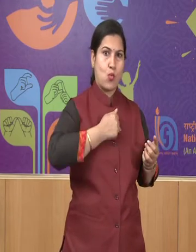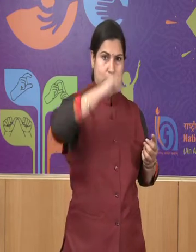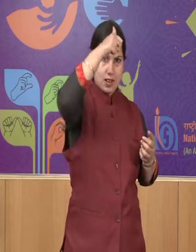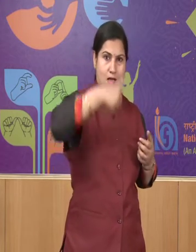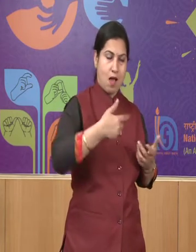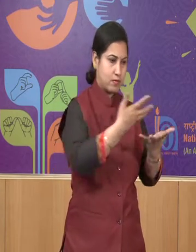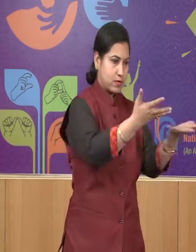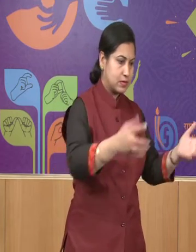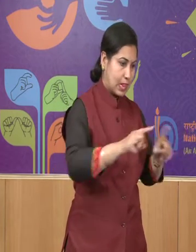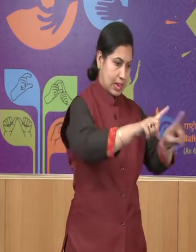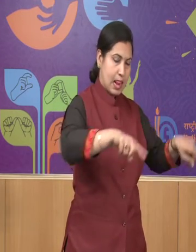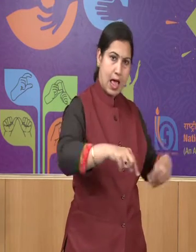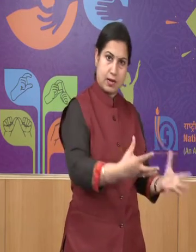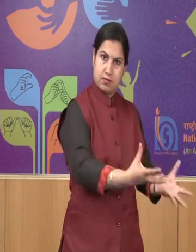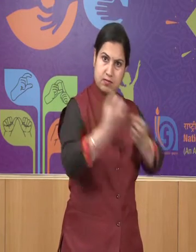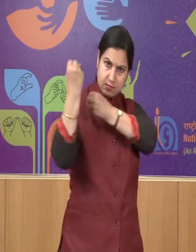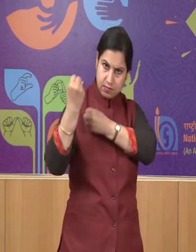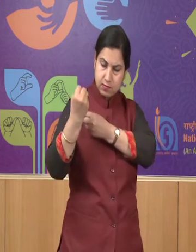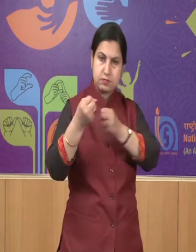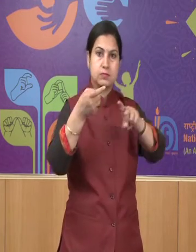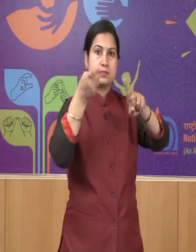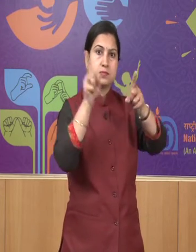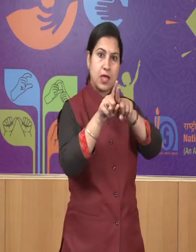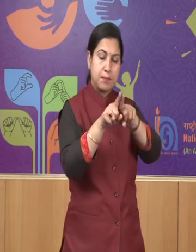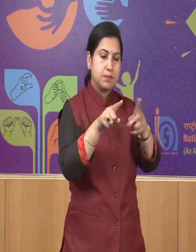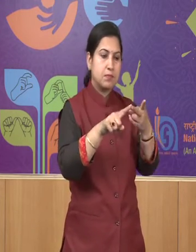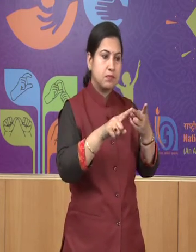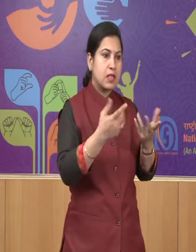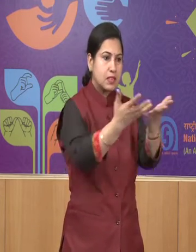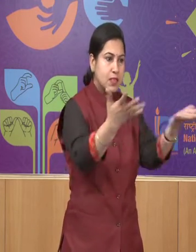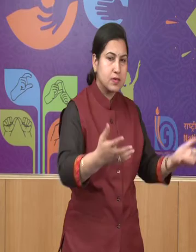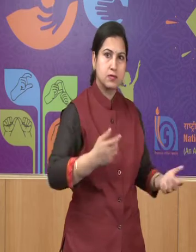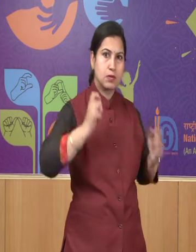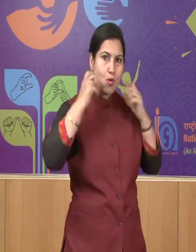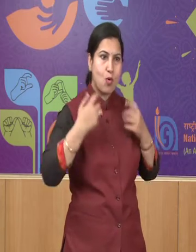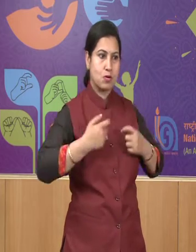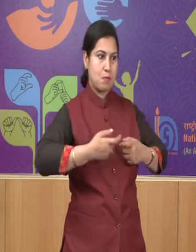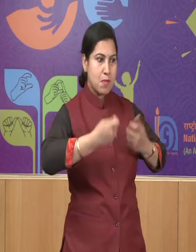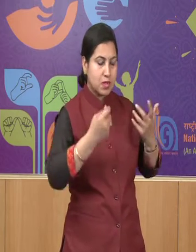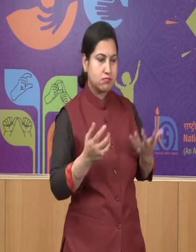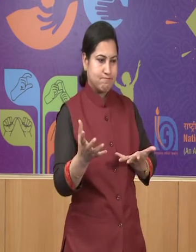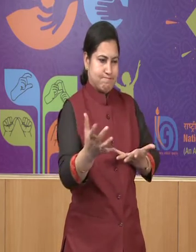occupy new lands and collect as much wealth as possible.